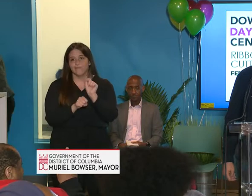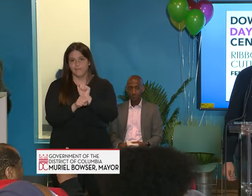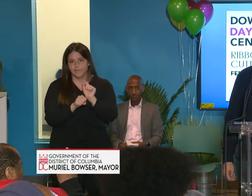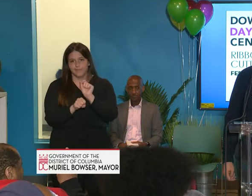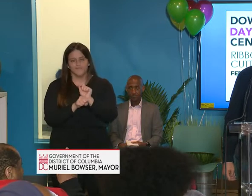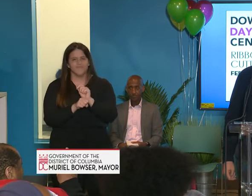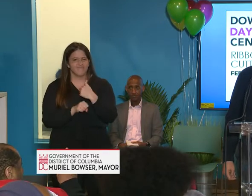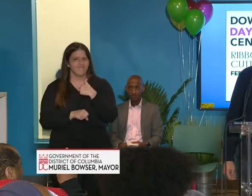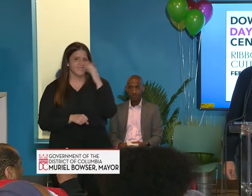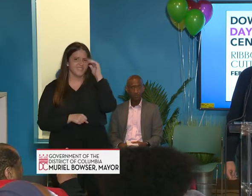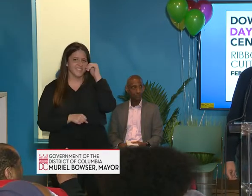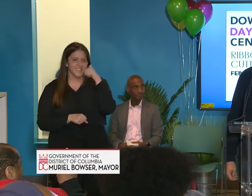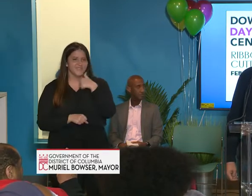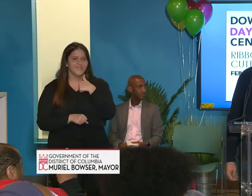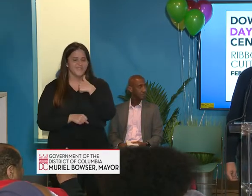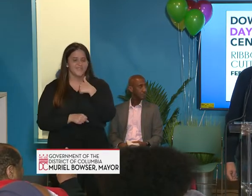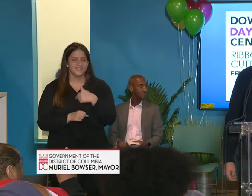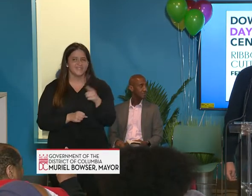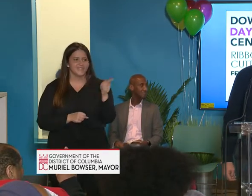I'm stubborn.